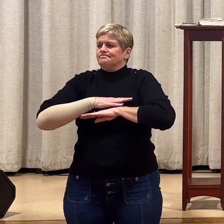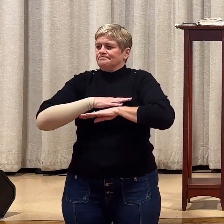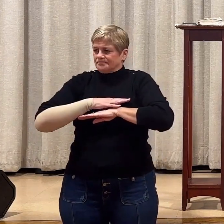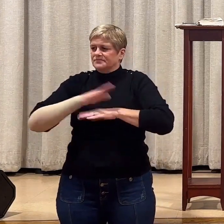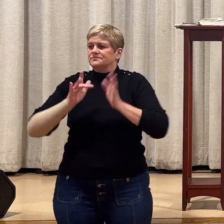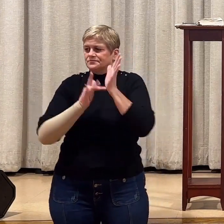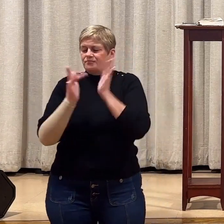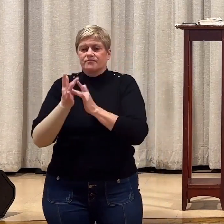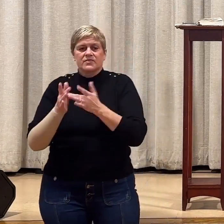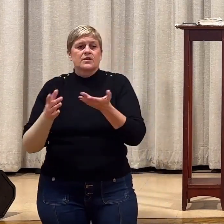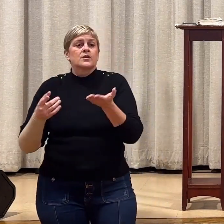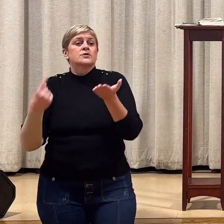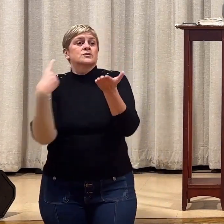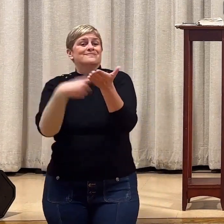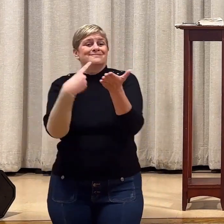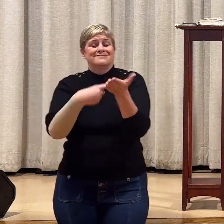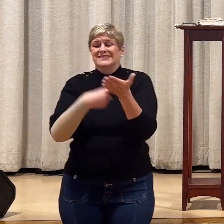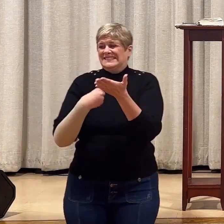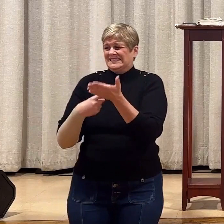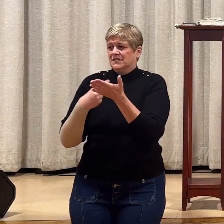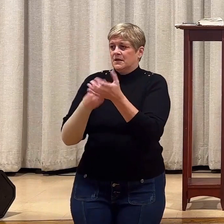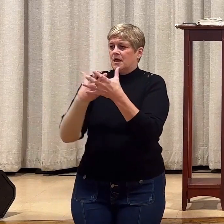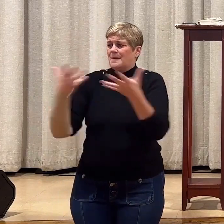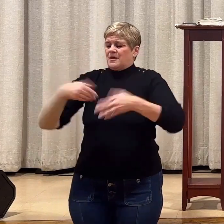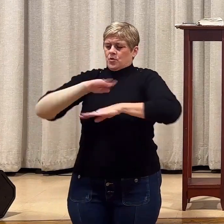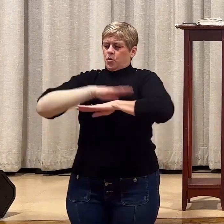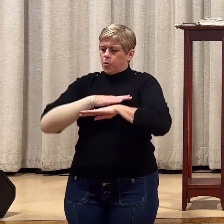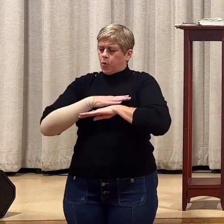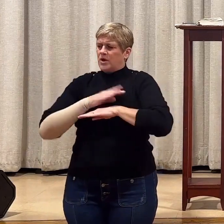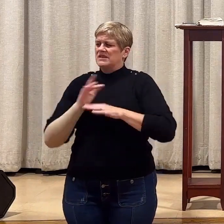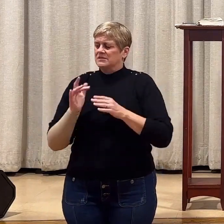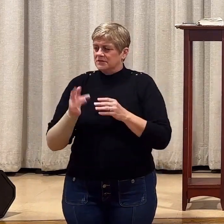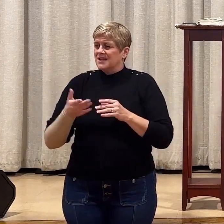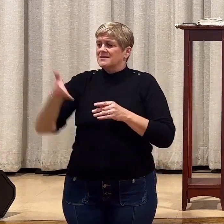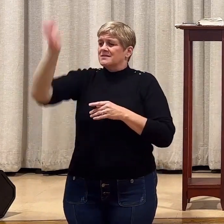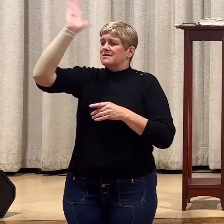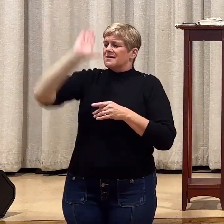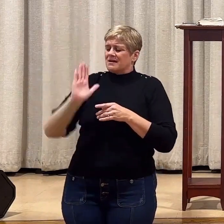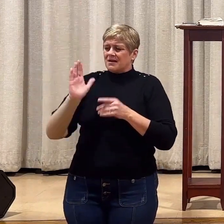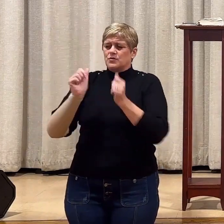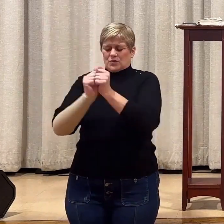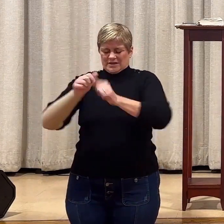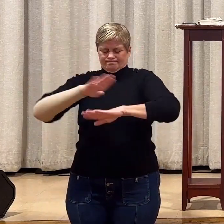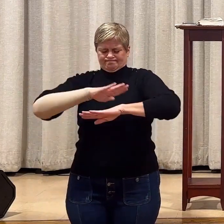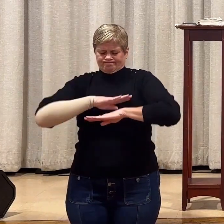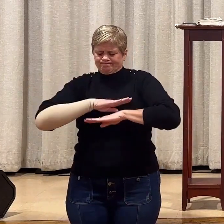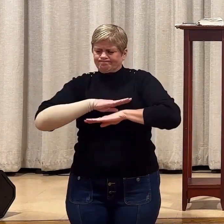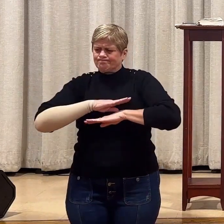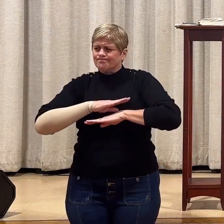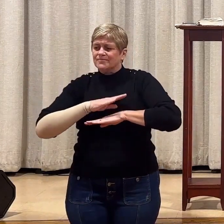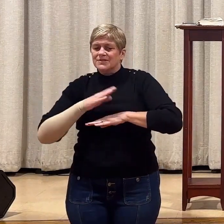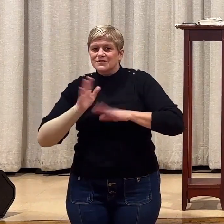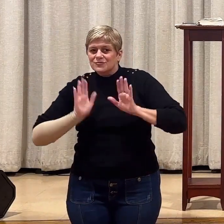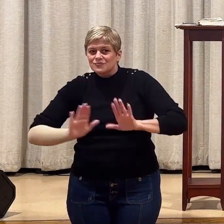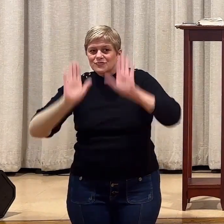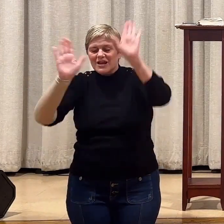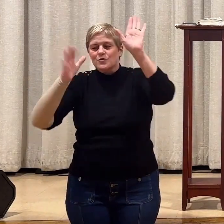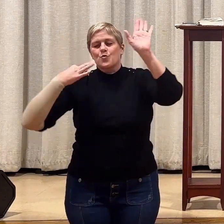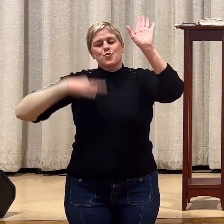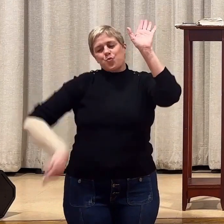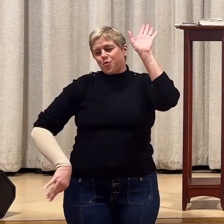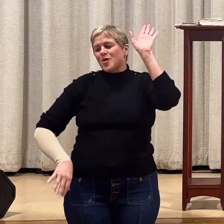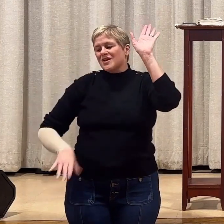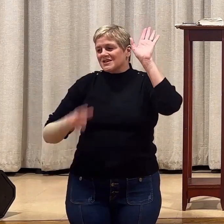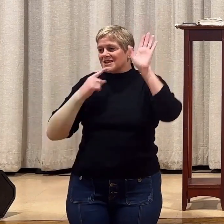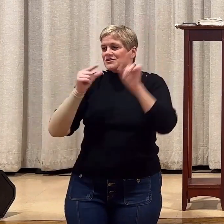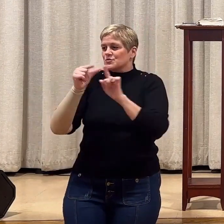Scripture talks a lot about contentment in the Word of God. It says in 1 Timothy 6:6 that godliness with contentment is great gain. It says